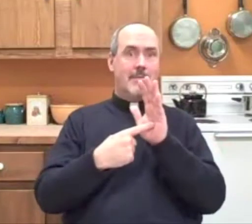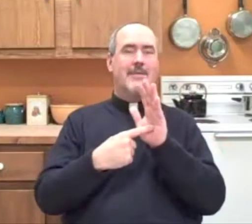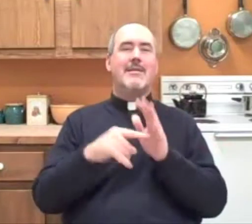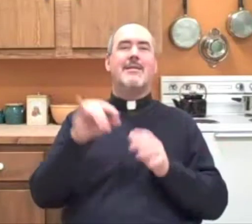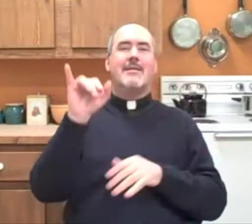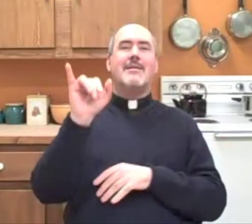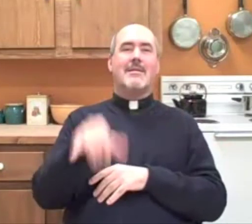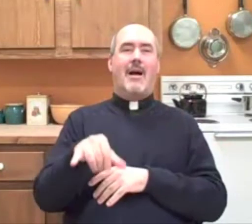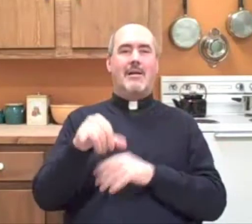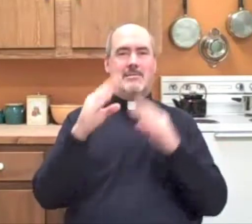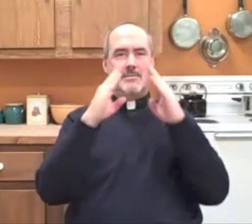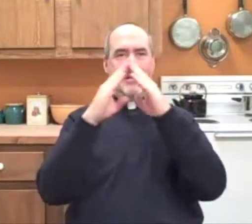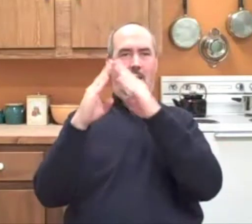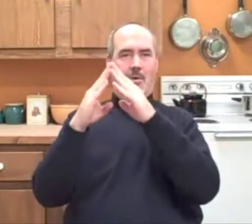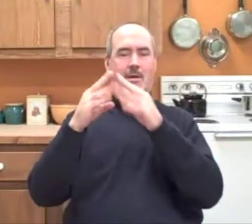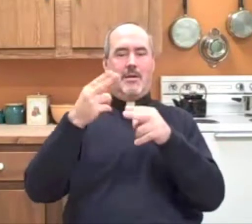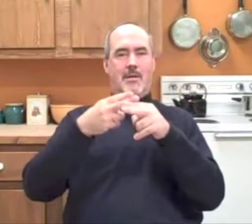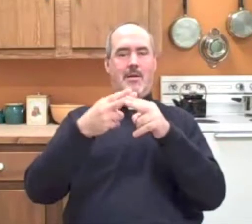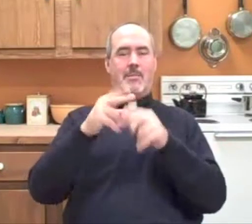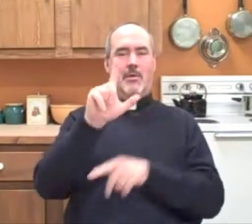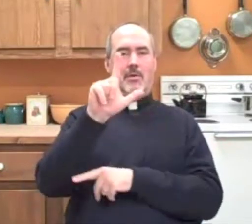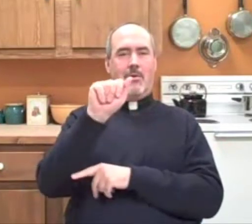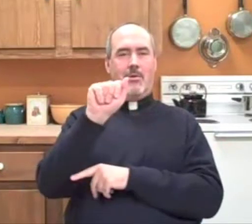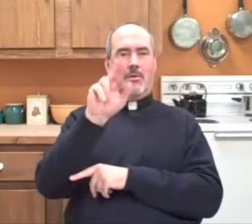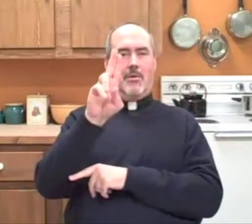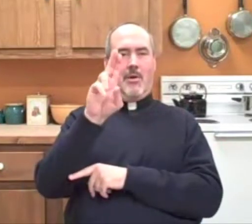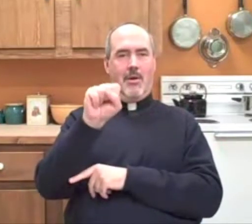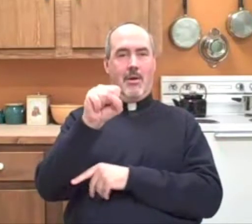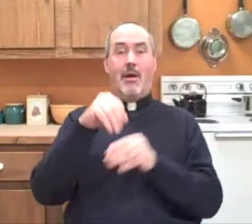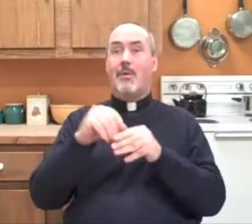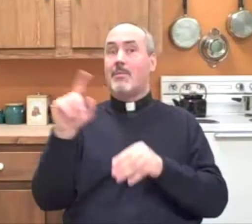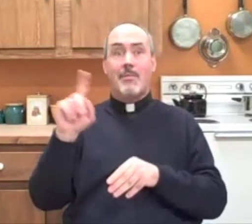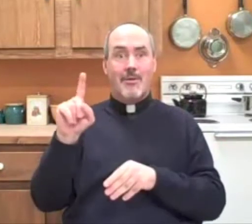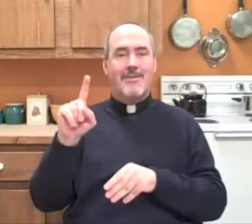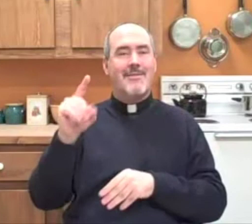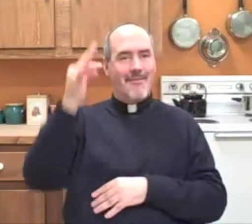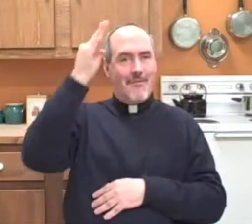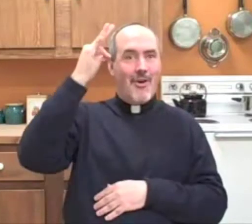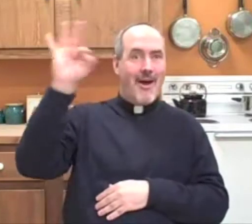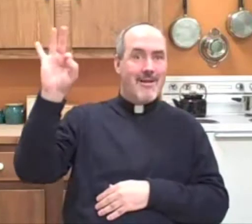One such example is in the village of Laus, which is in France.